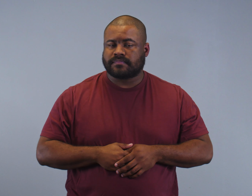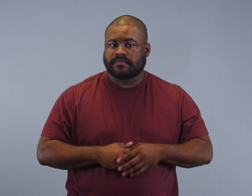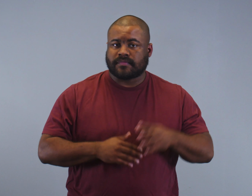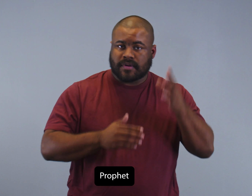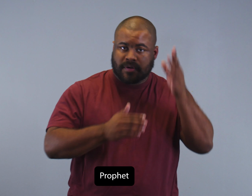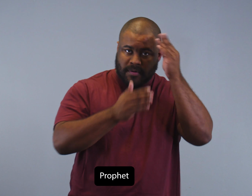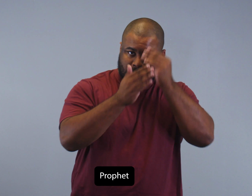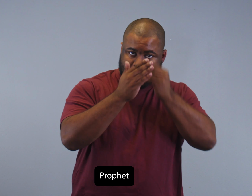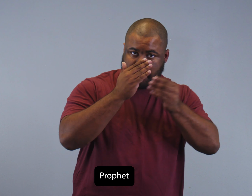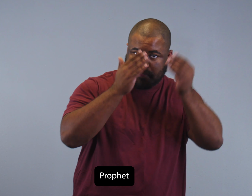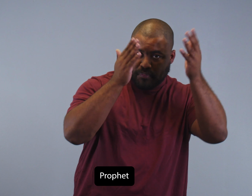pharisee,